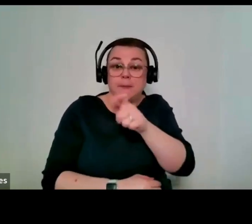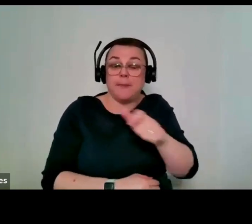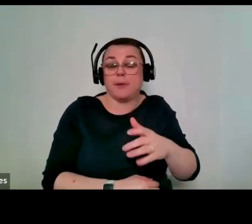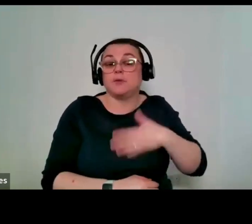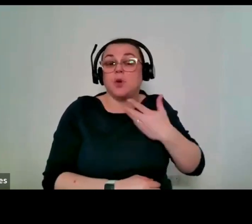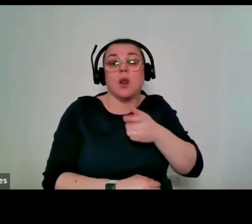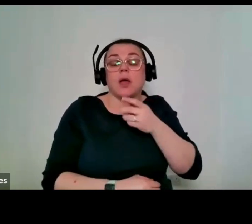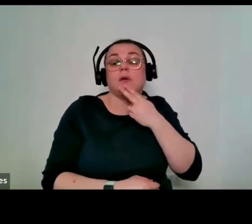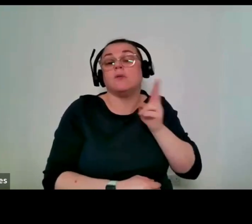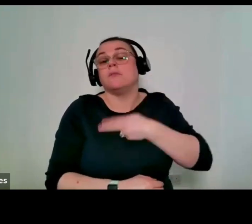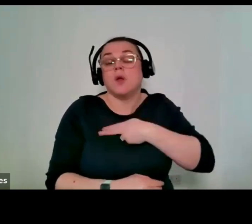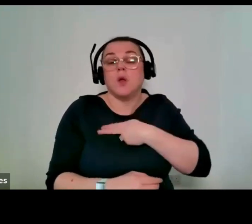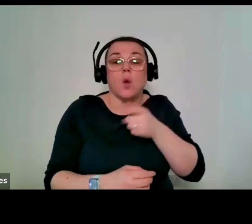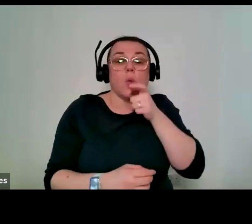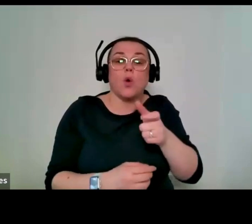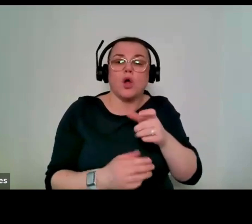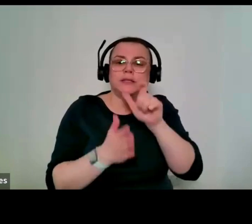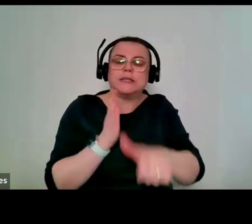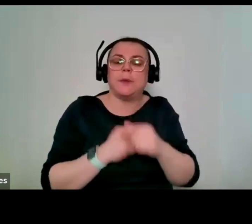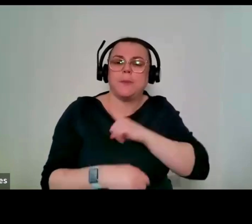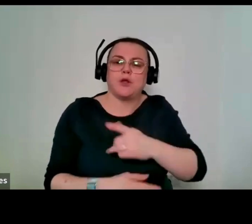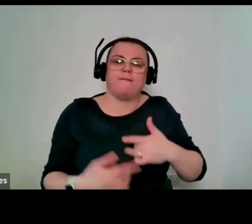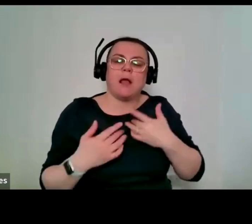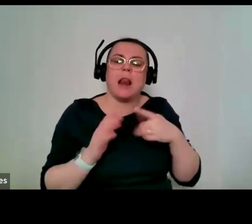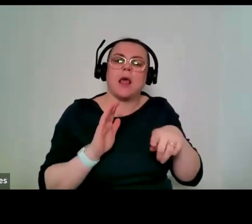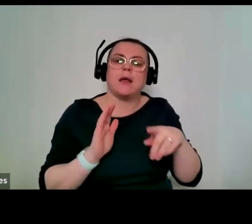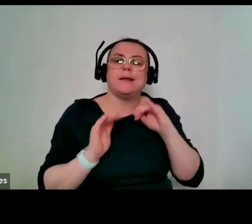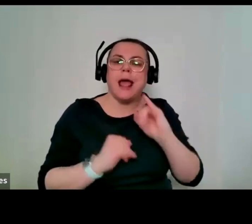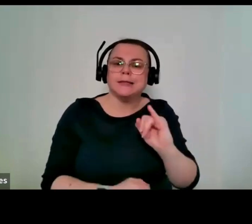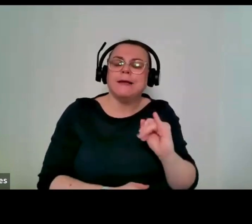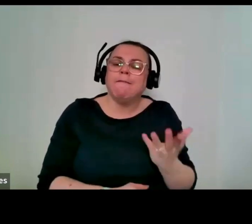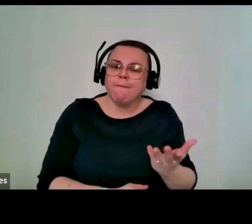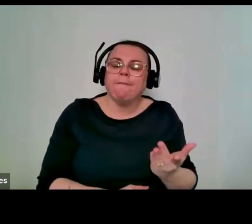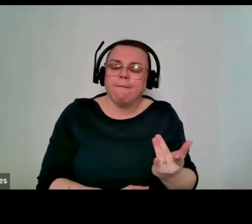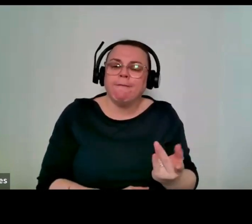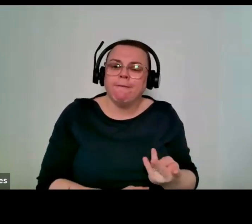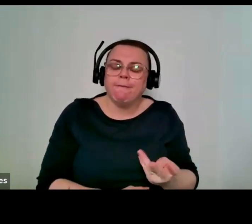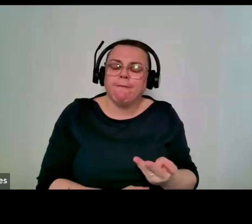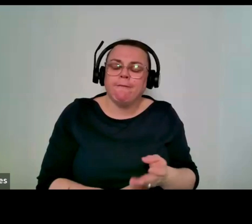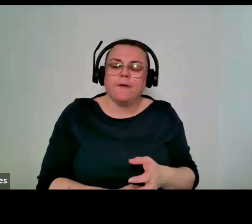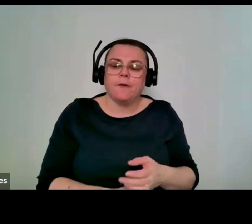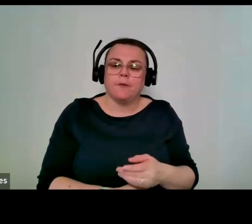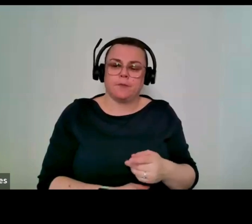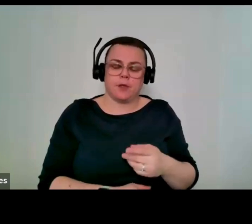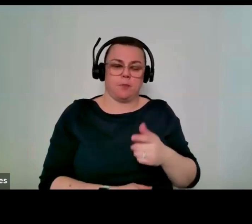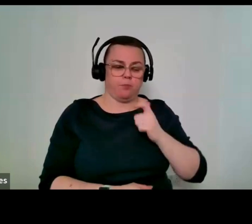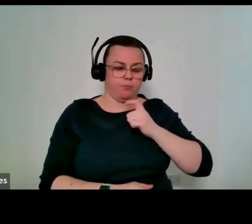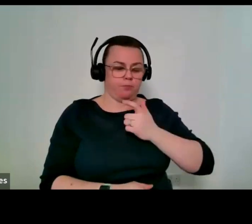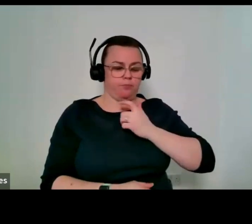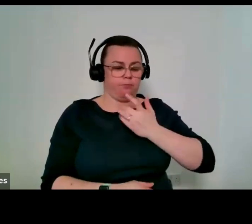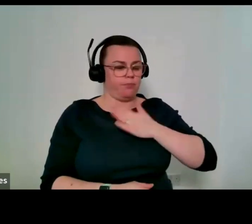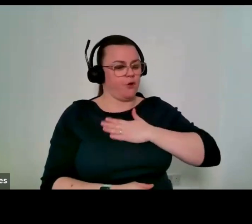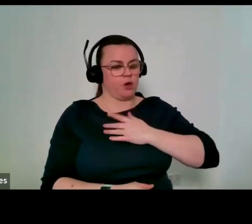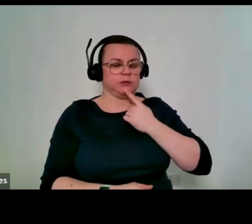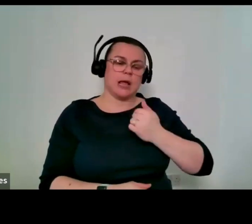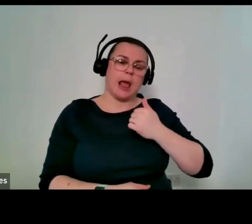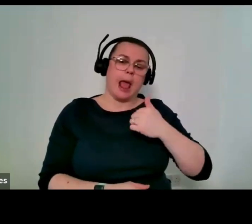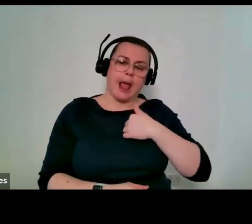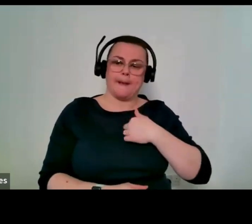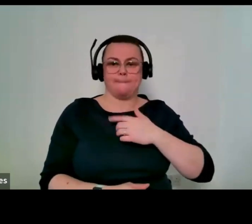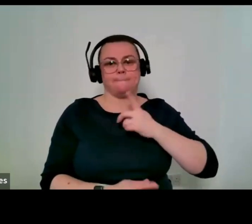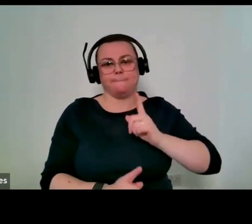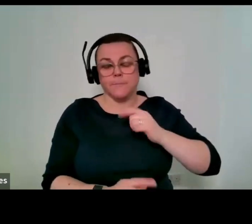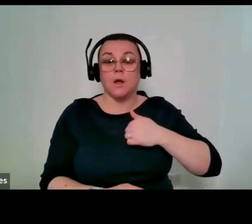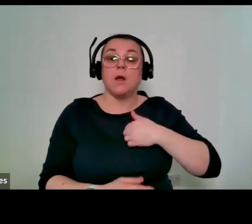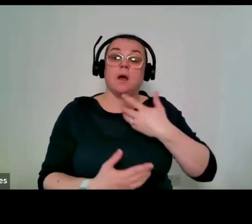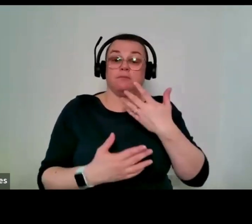because they think it's too negative, and they would rather, self-identify differently. I personally don't have a